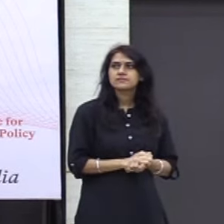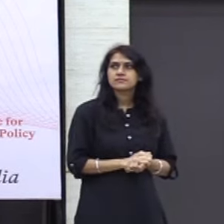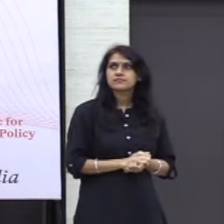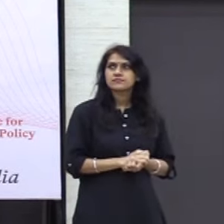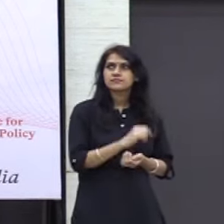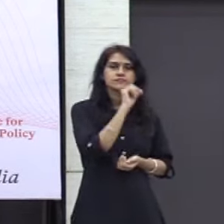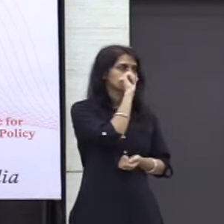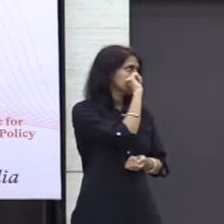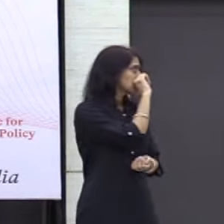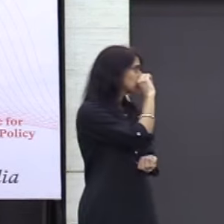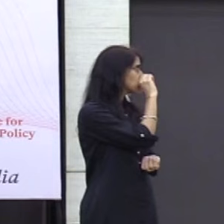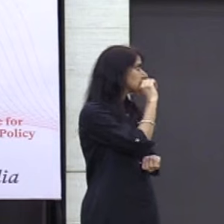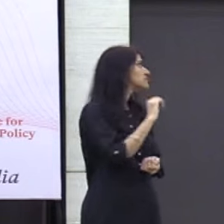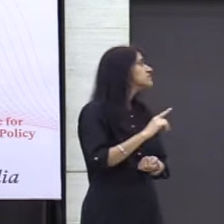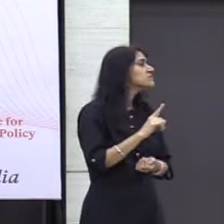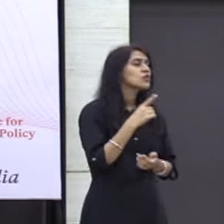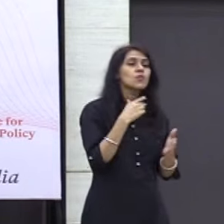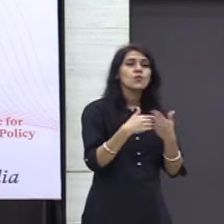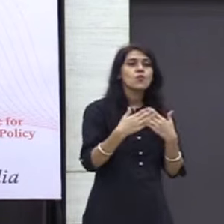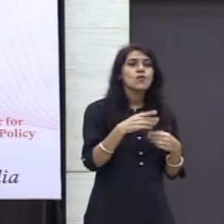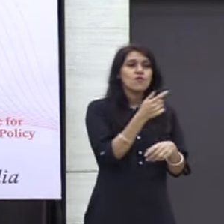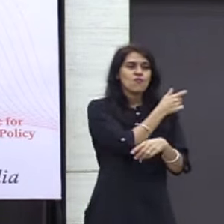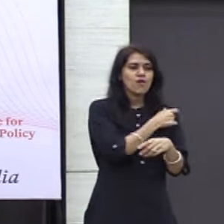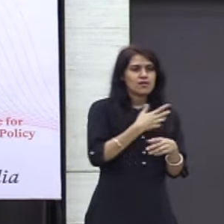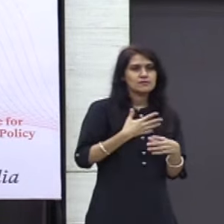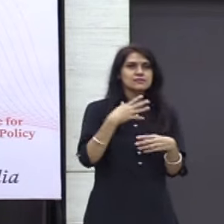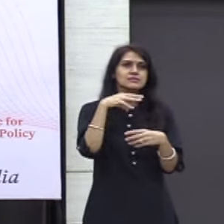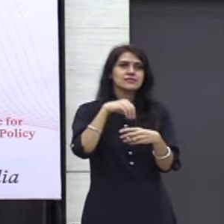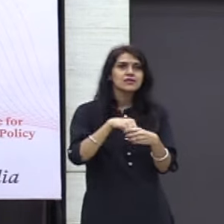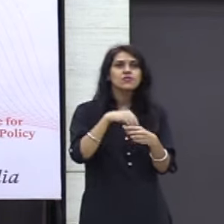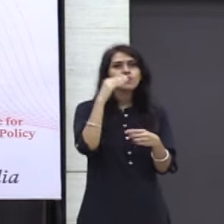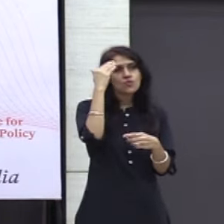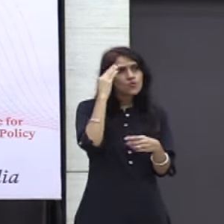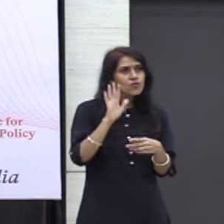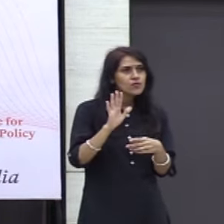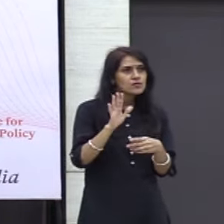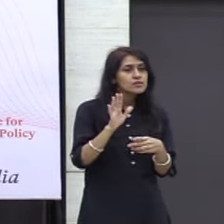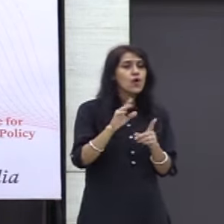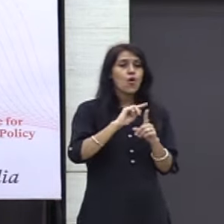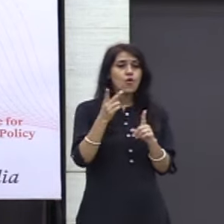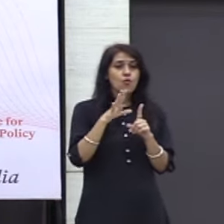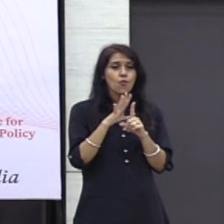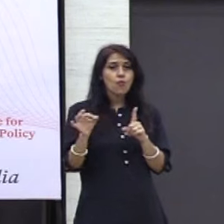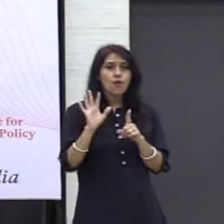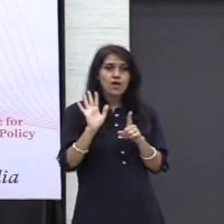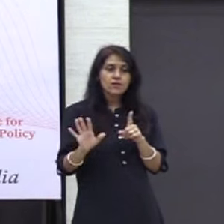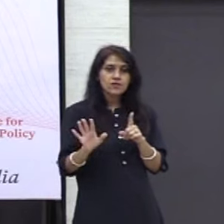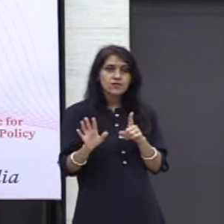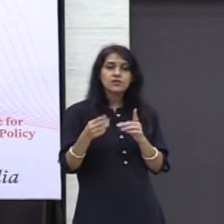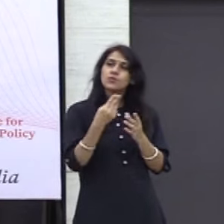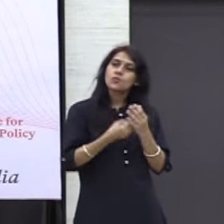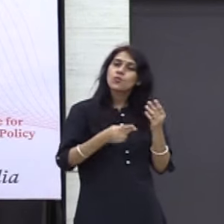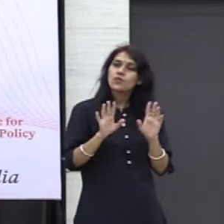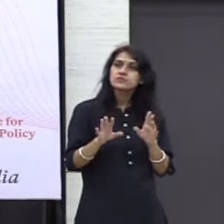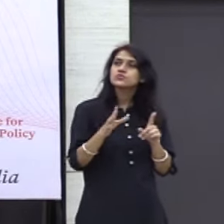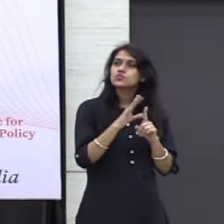And whoever harbors voluntarily, conceals or attempts to harbor or conceal. So if the protesters are there and